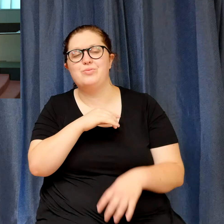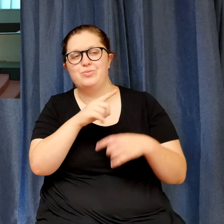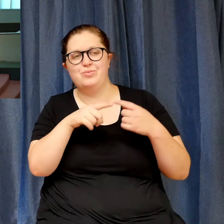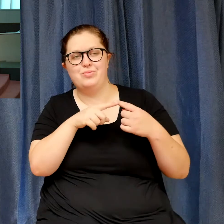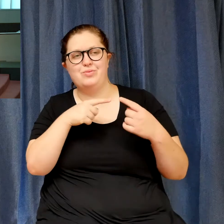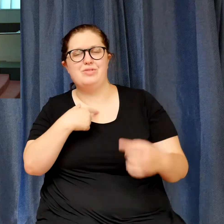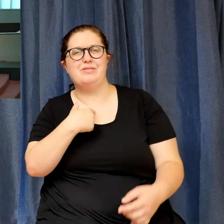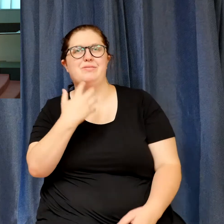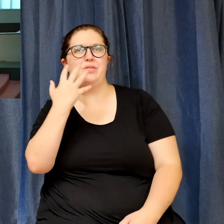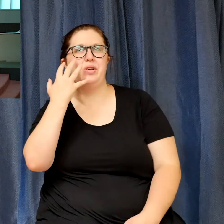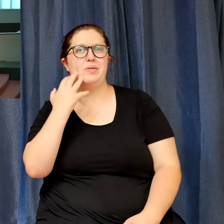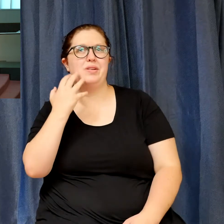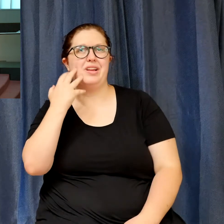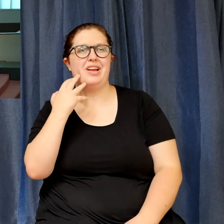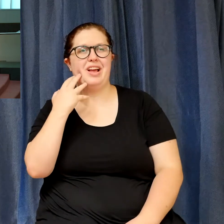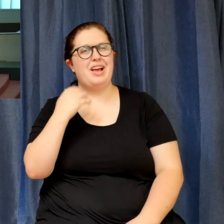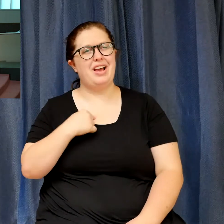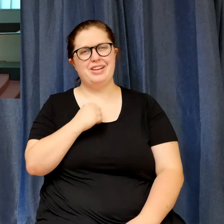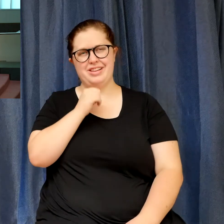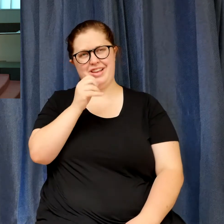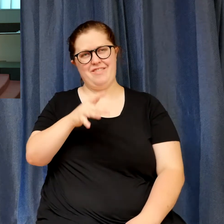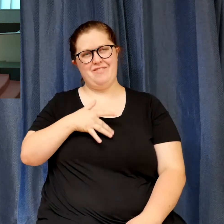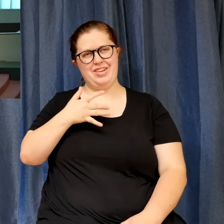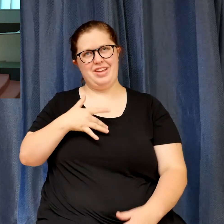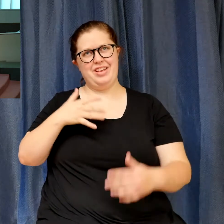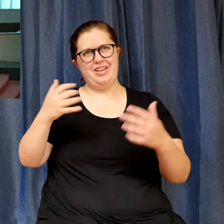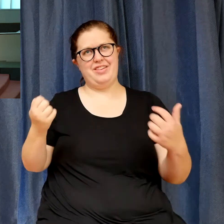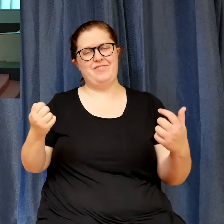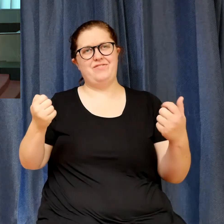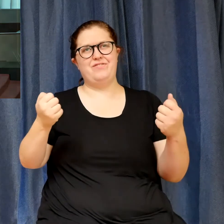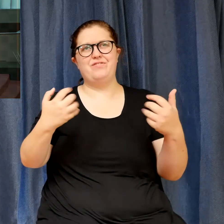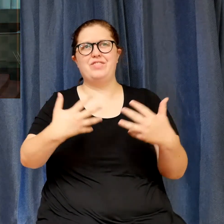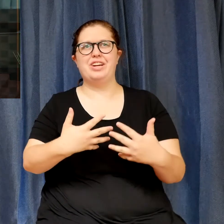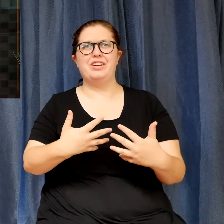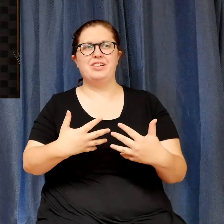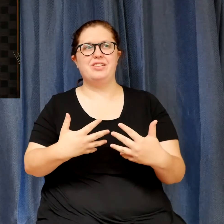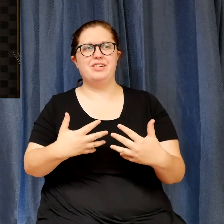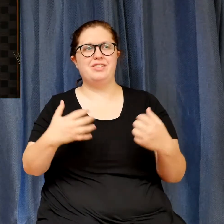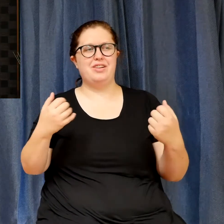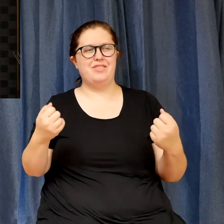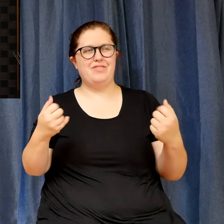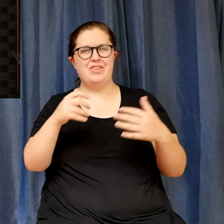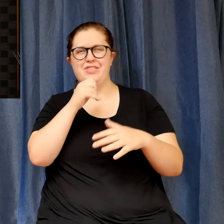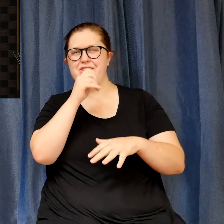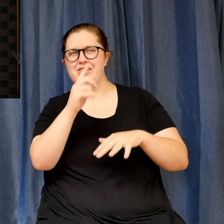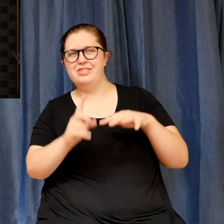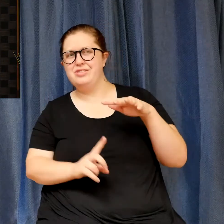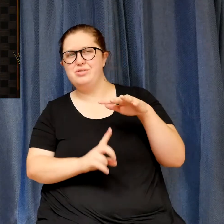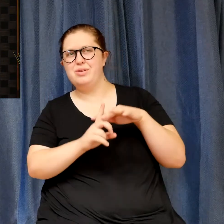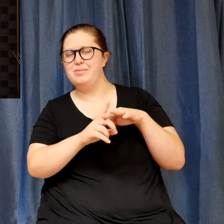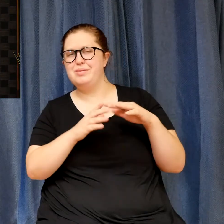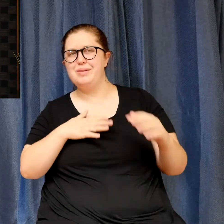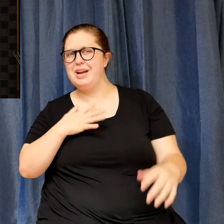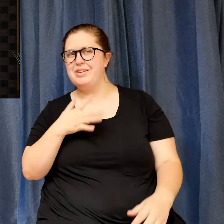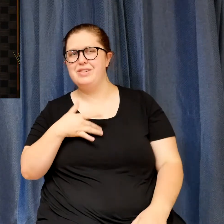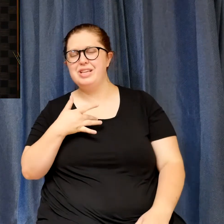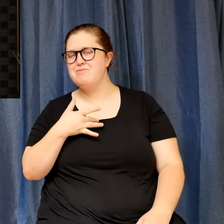experiencing it is I never experienced fear. Fear wasn't something that showed up on the